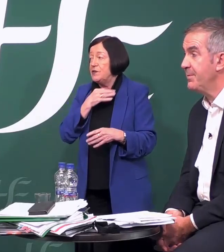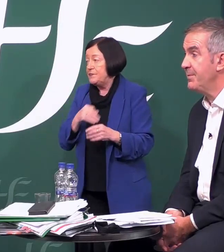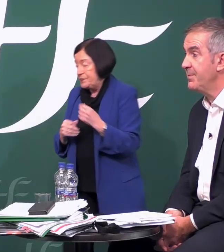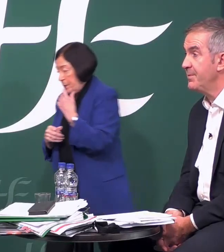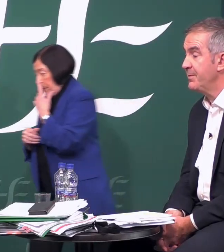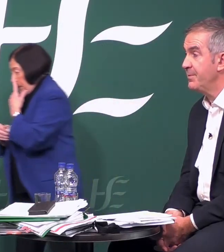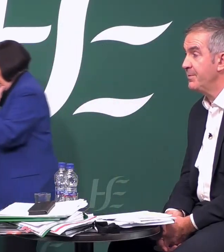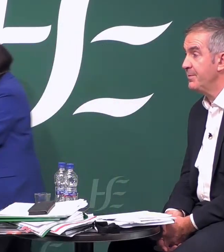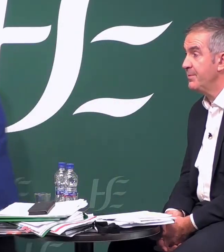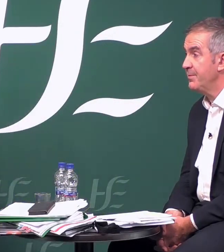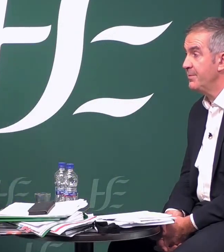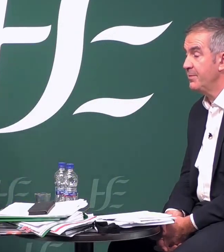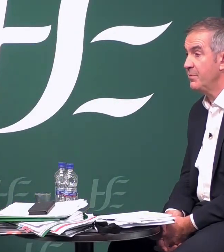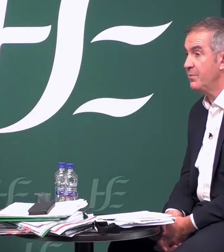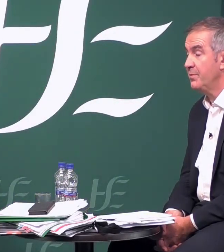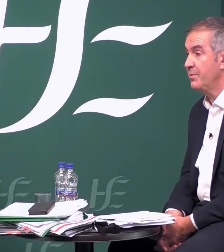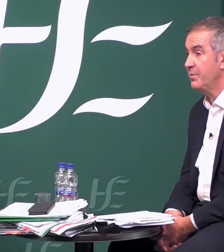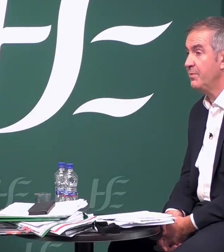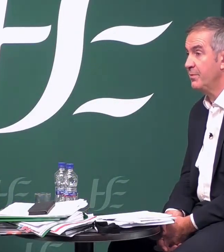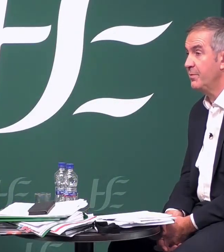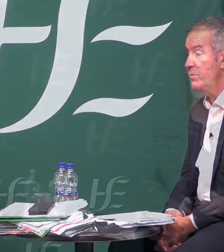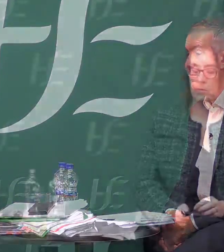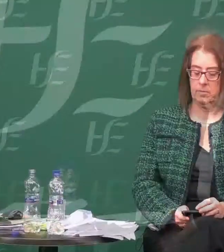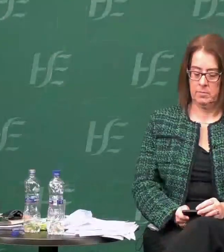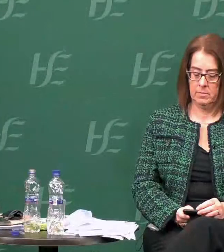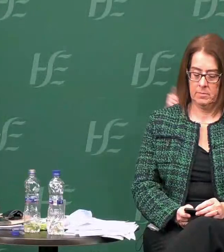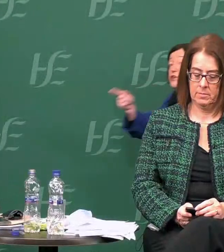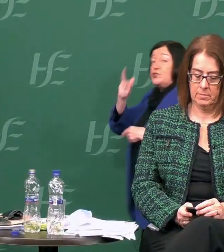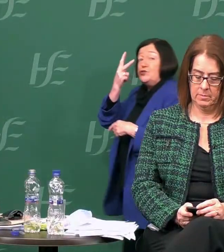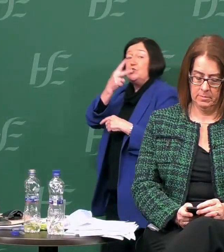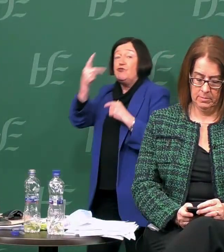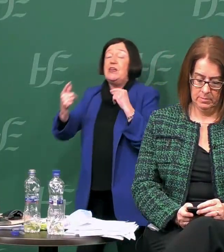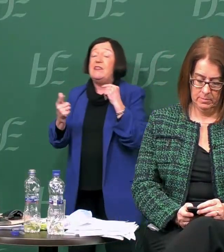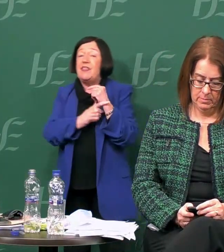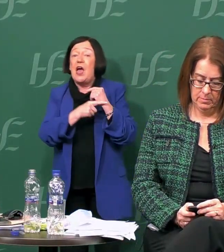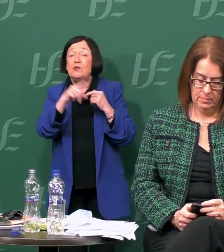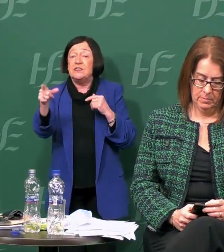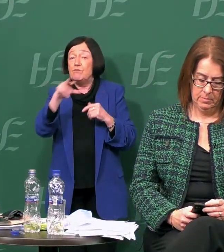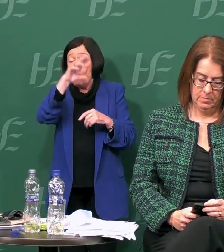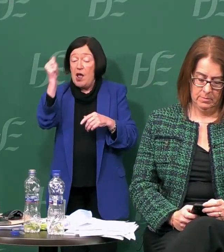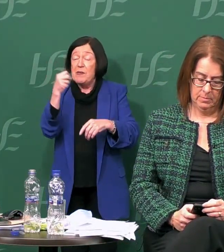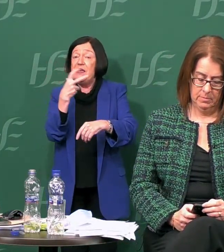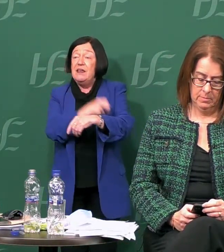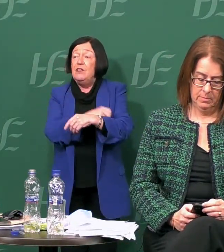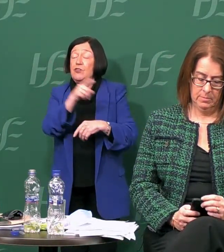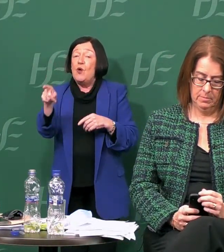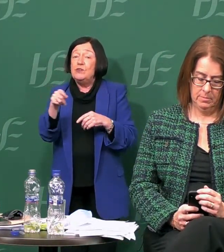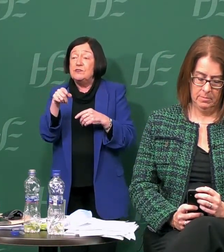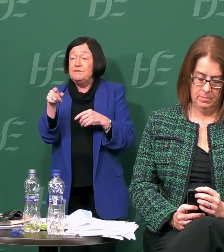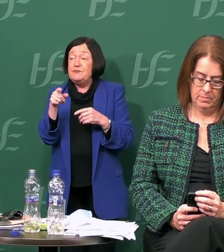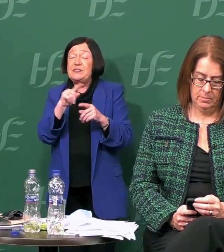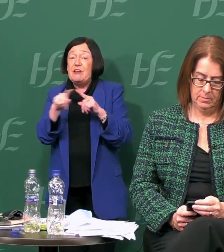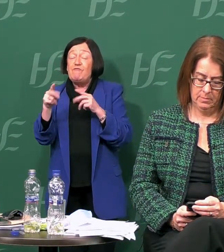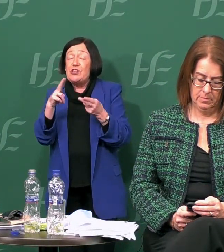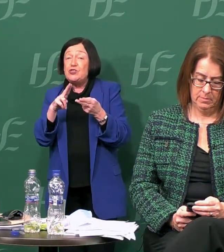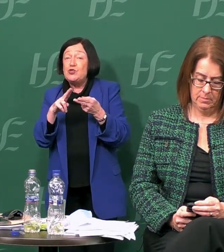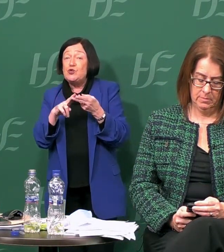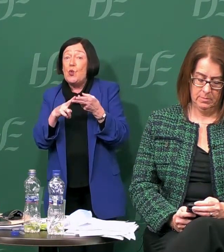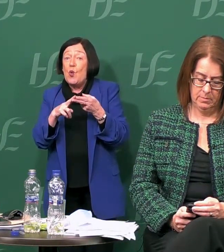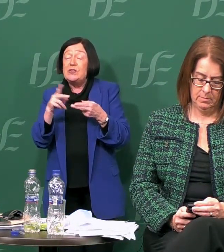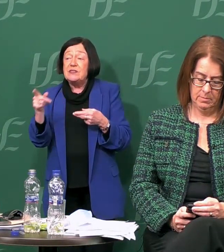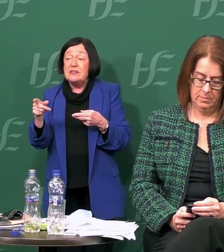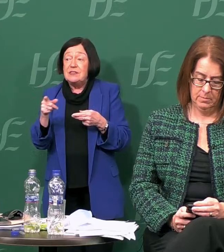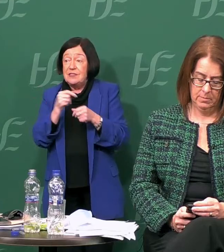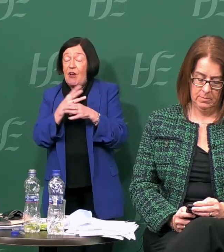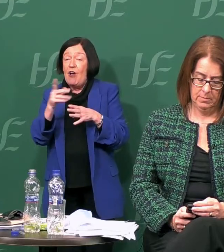it. 3,000 primary vaccinations being completed over the last week or so, and that's dose 1s and dose 2s. So they're all